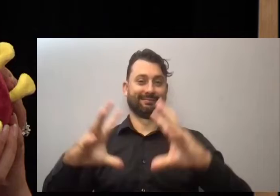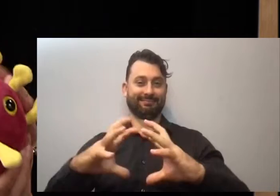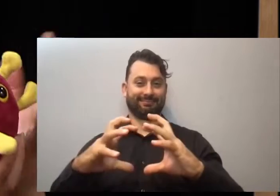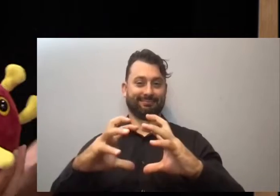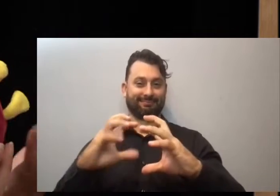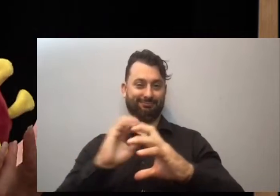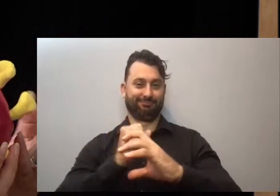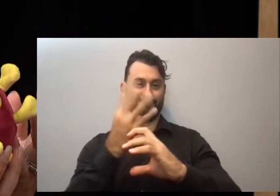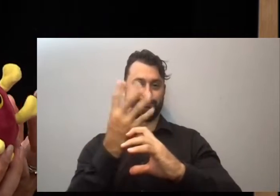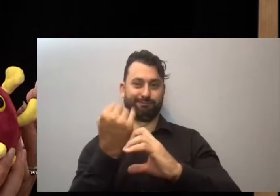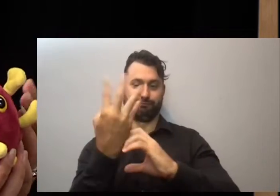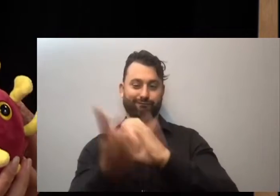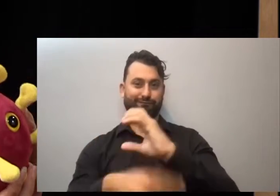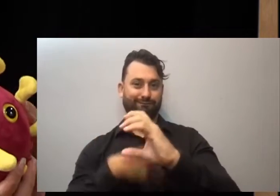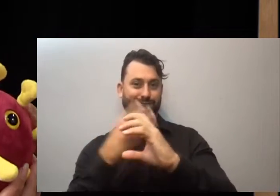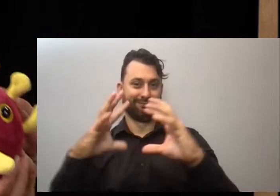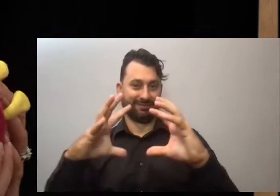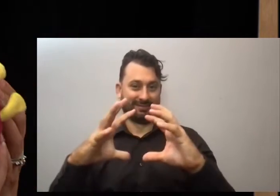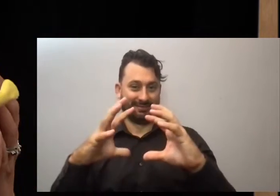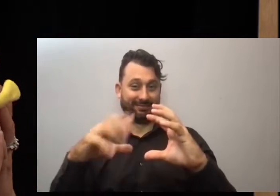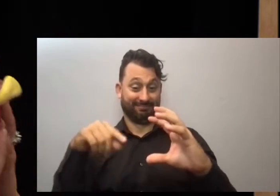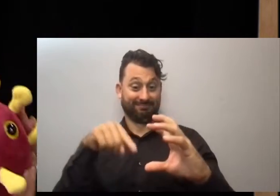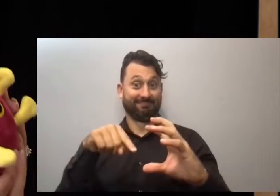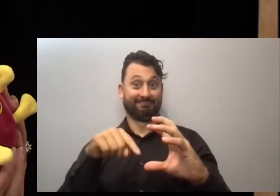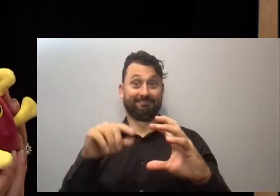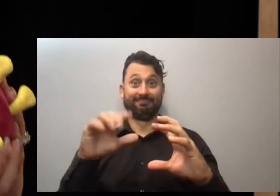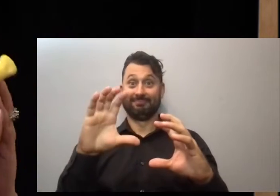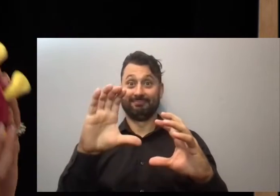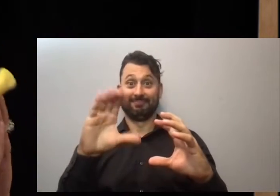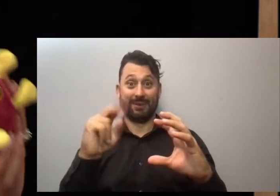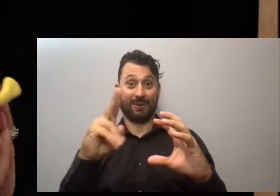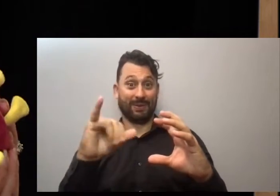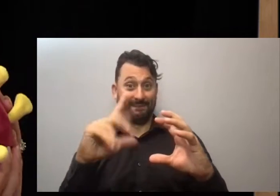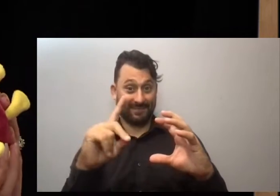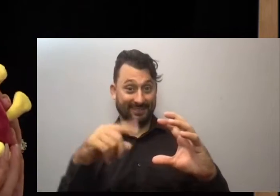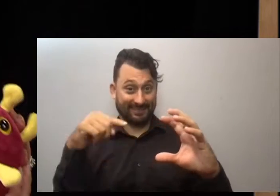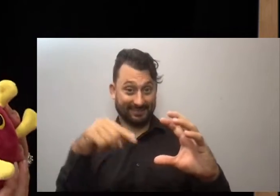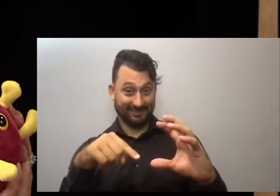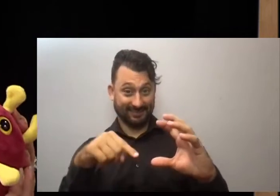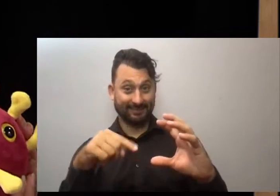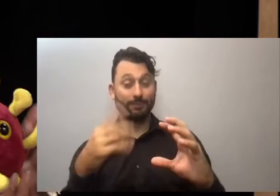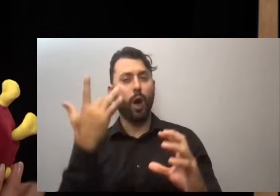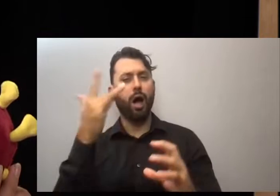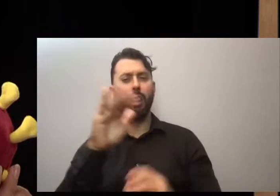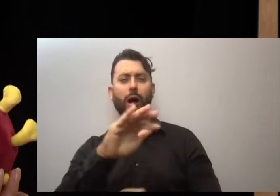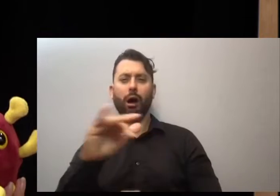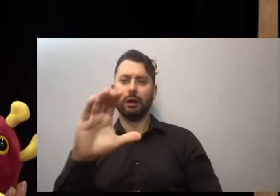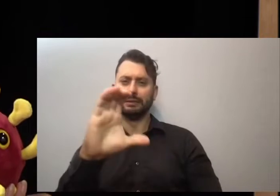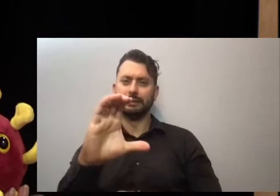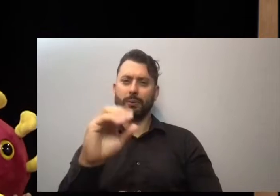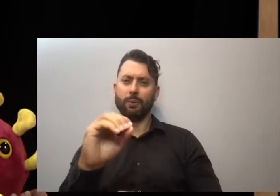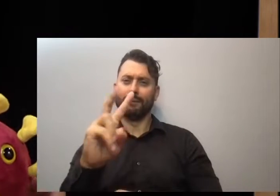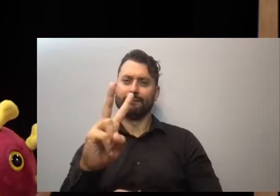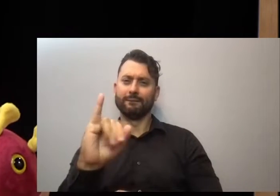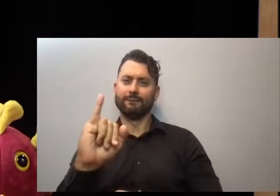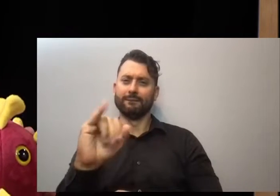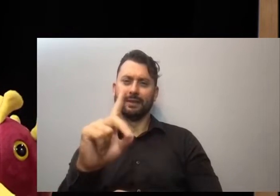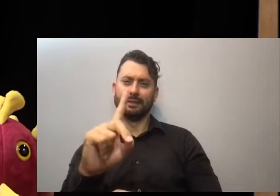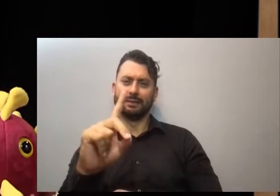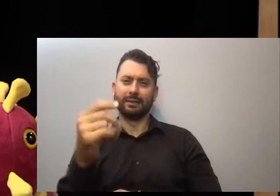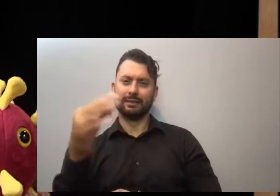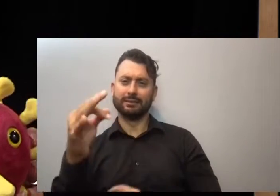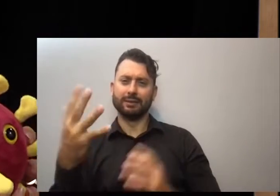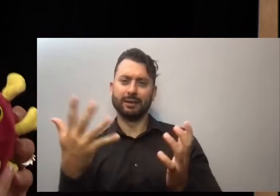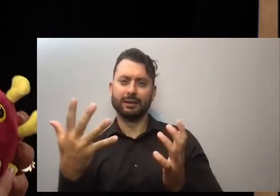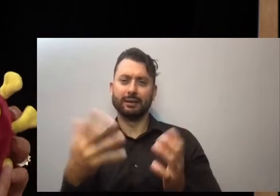lot of people call it COVID-19, but that's the name of the disease, not the virus itself. So the virus itself's name